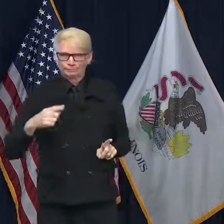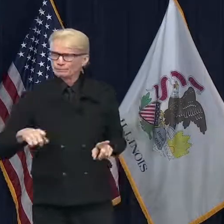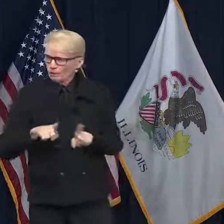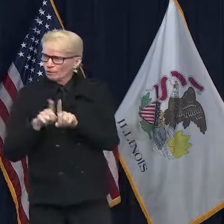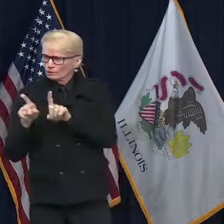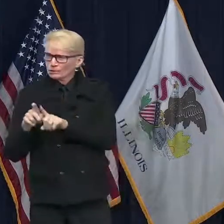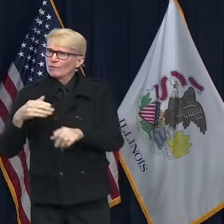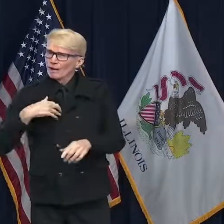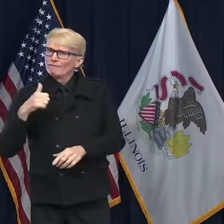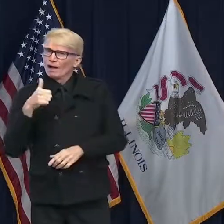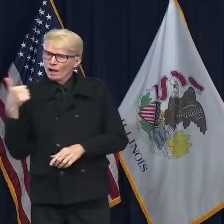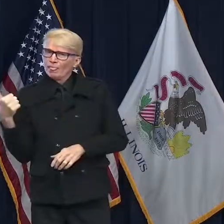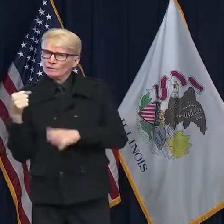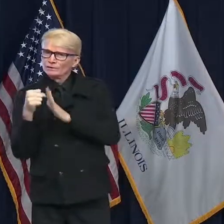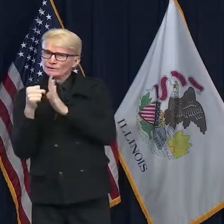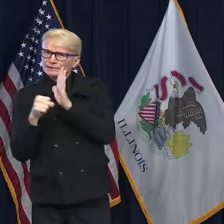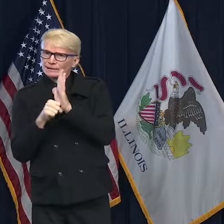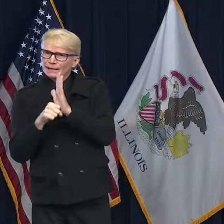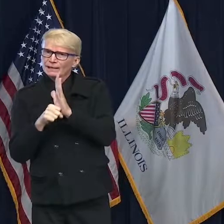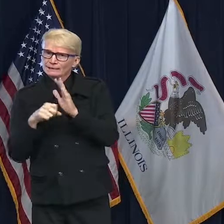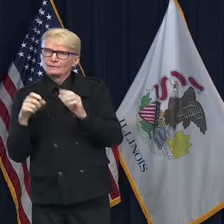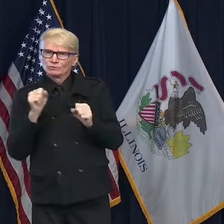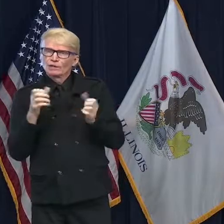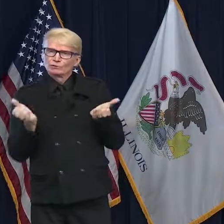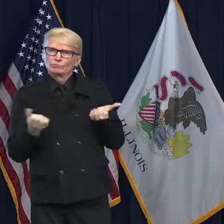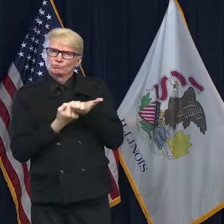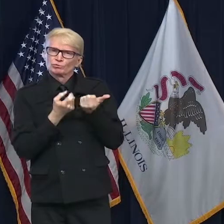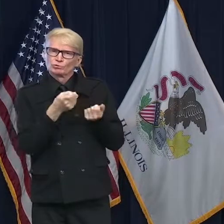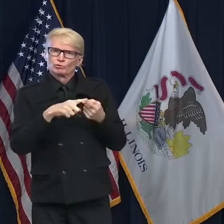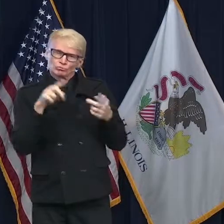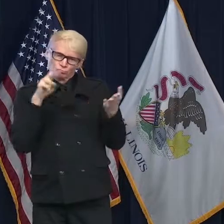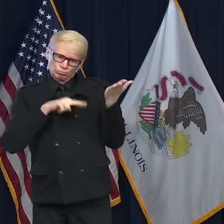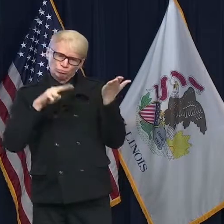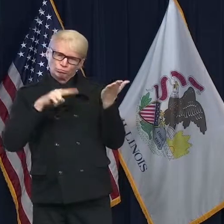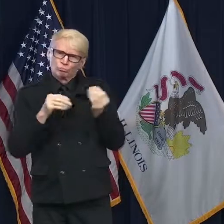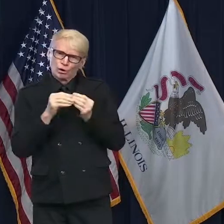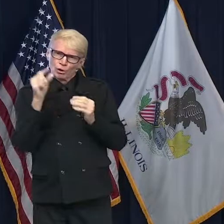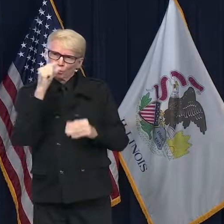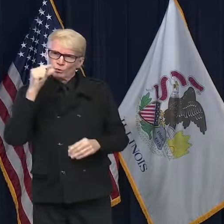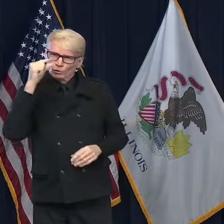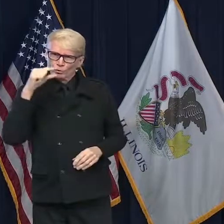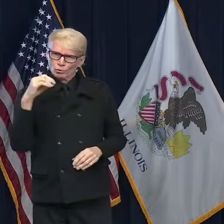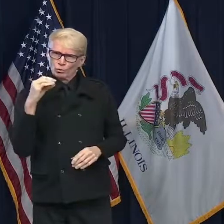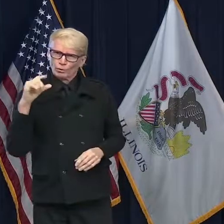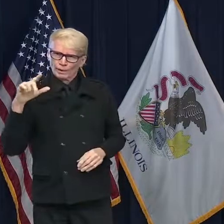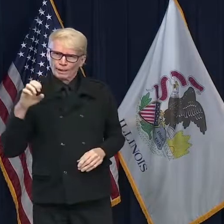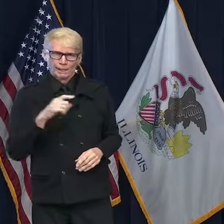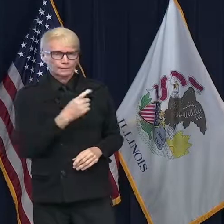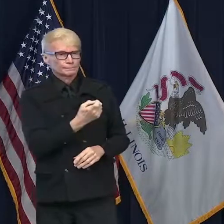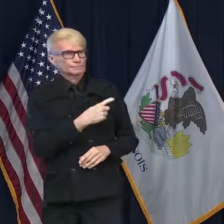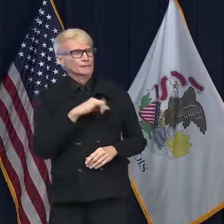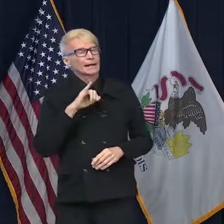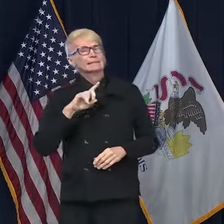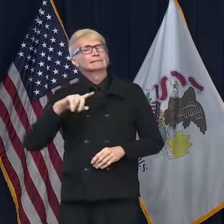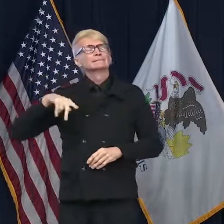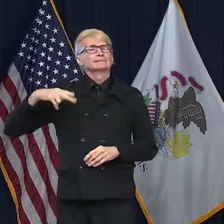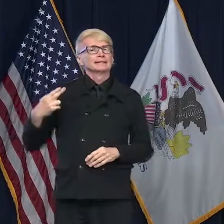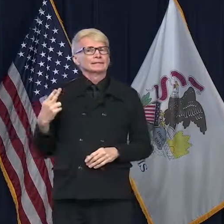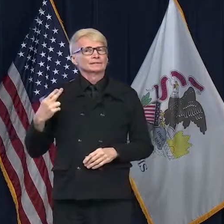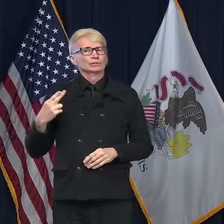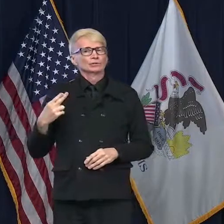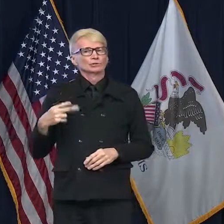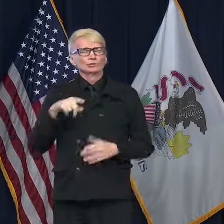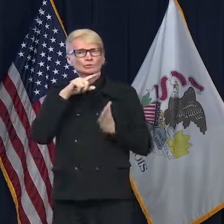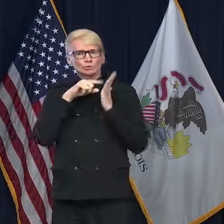outbreaks in other states, so I'd urge you to Google that. We're going to move on, so you can go, Chris. Governor, the IDPH Twitter profile has regions